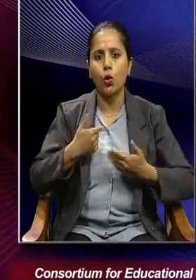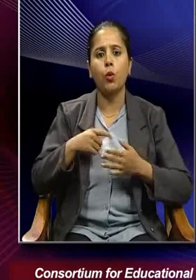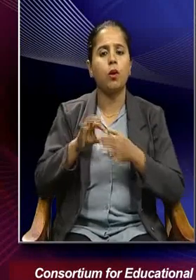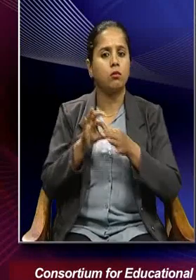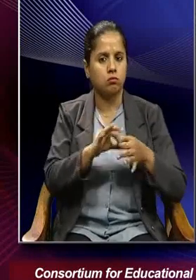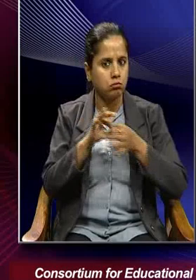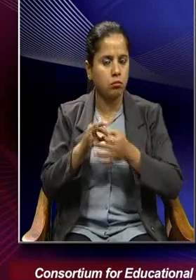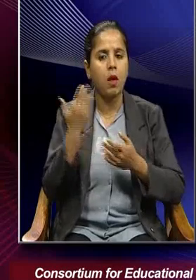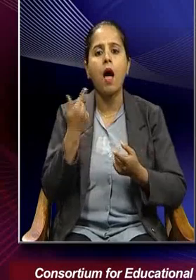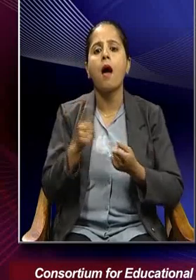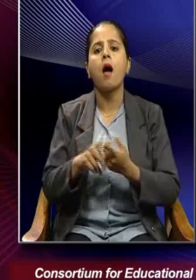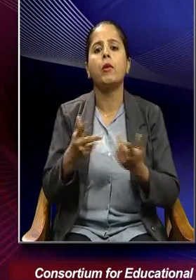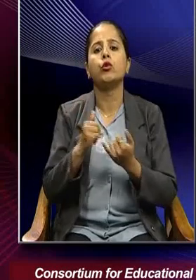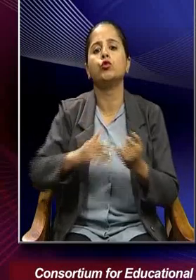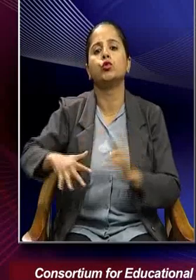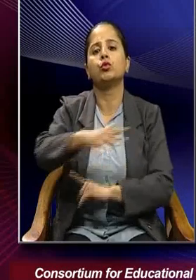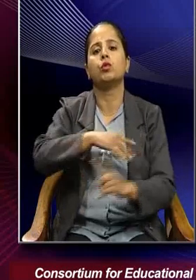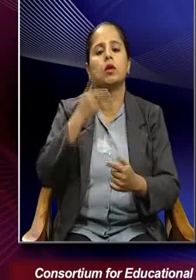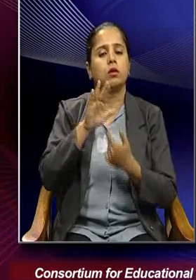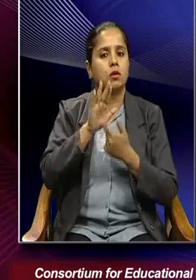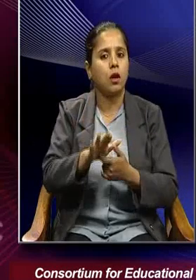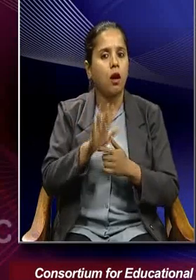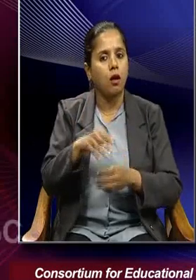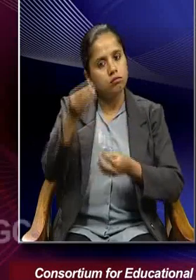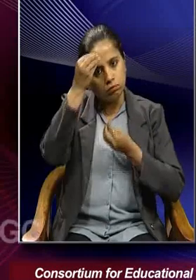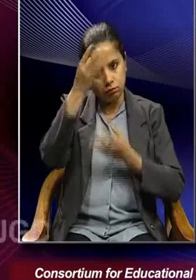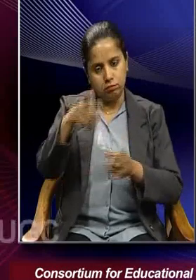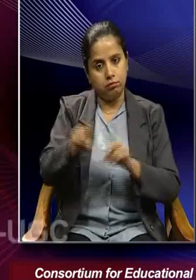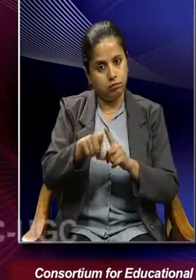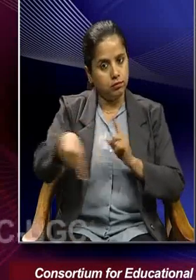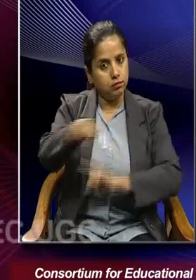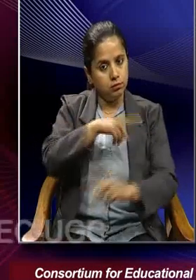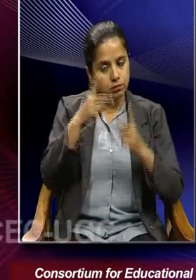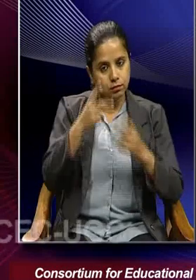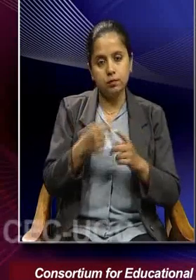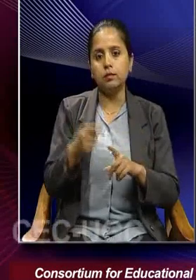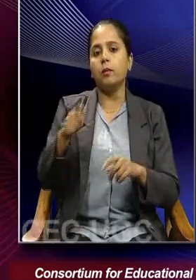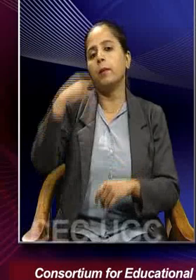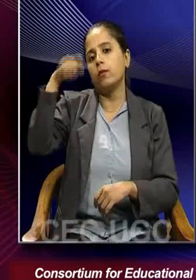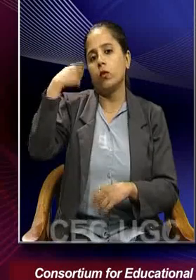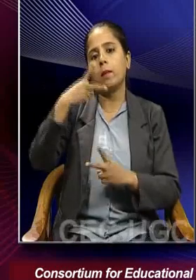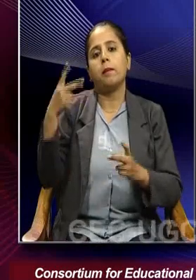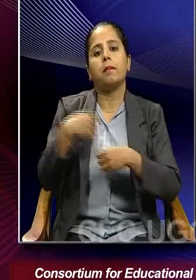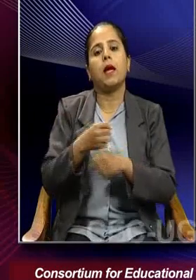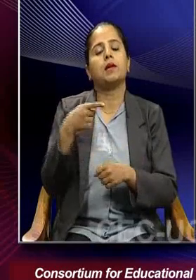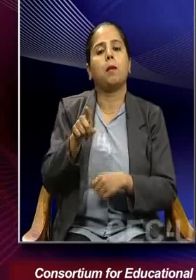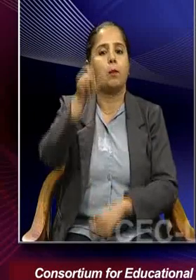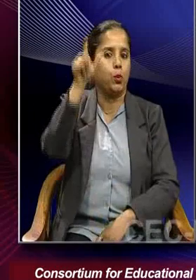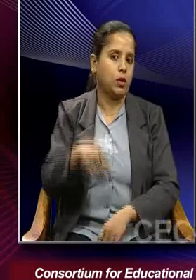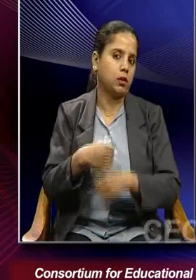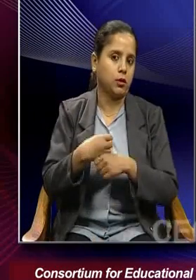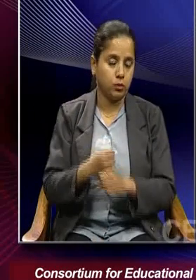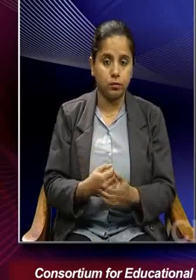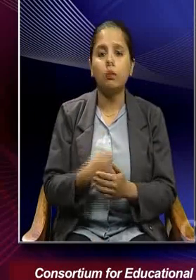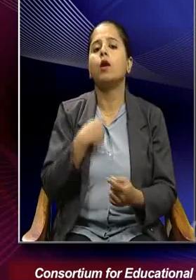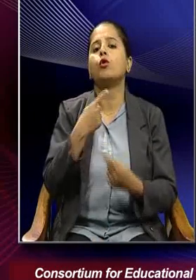happening in the society was in a way communicated through the kind of films which were made by him. We